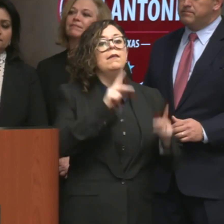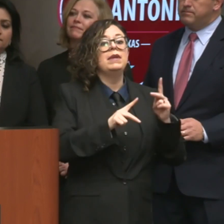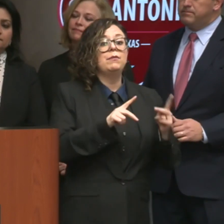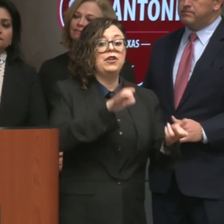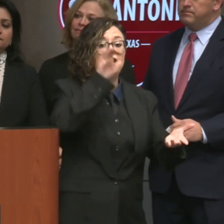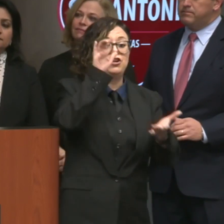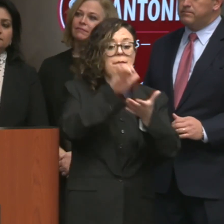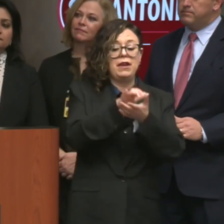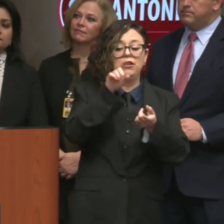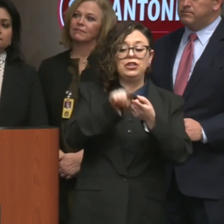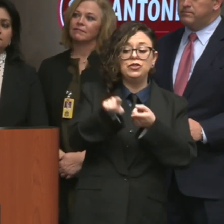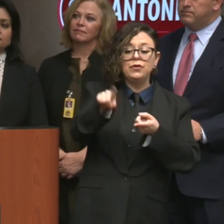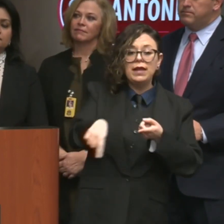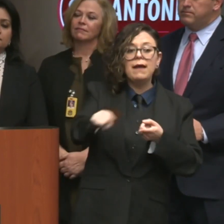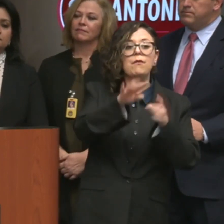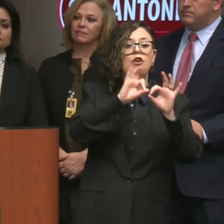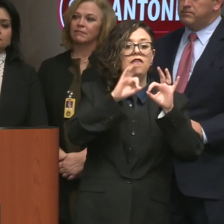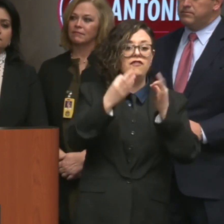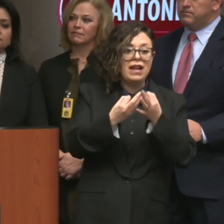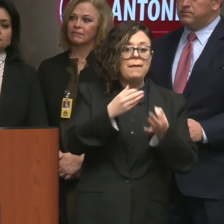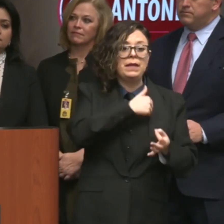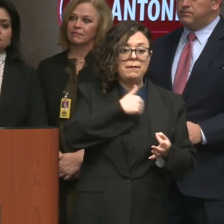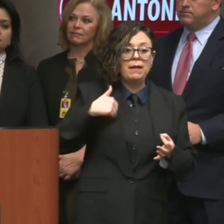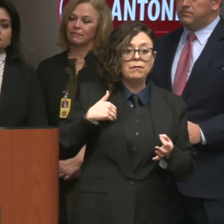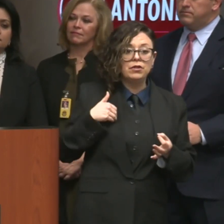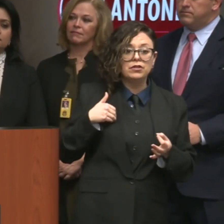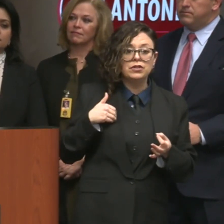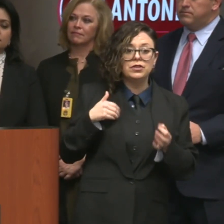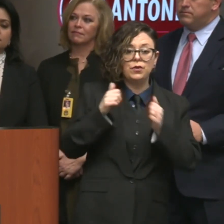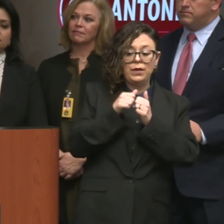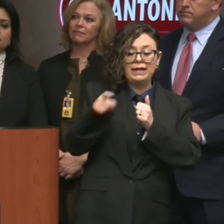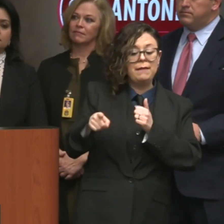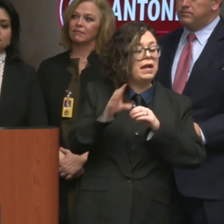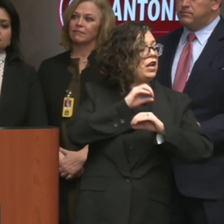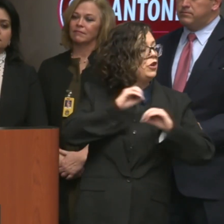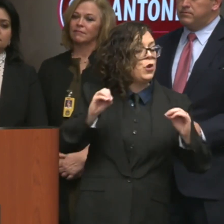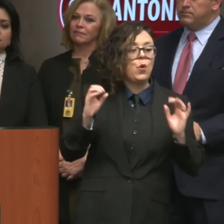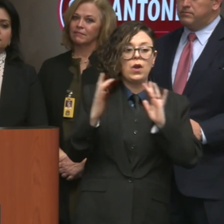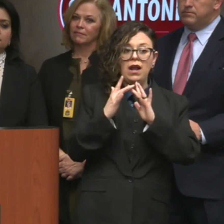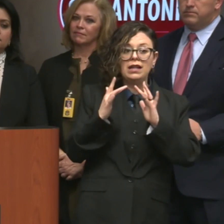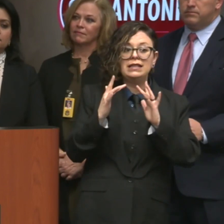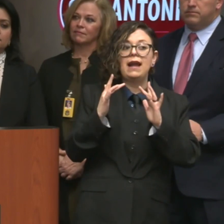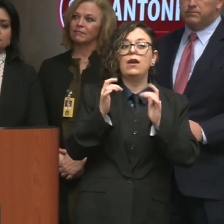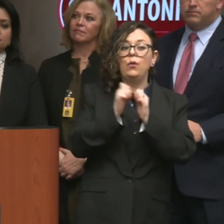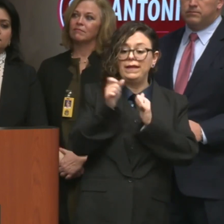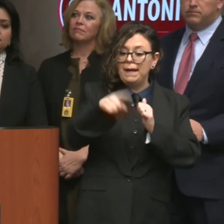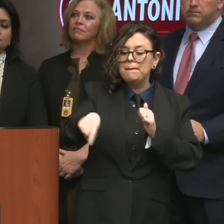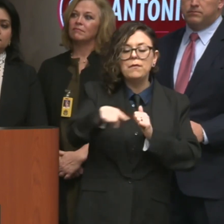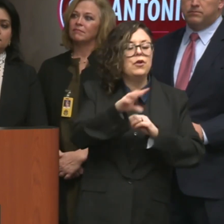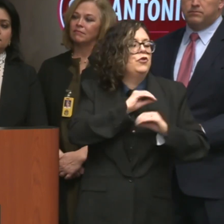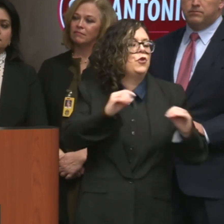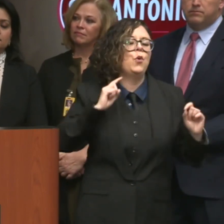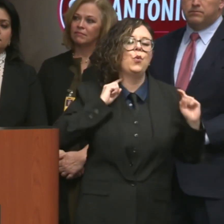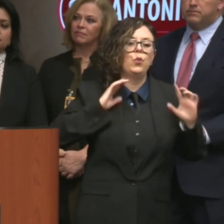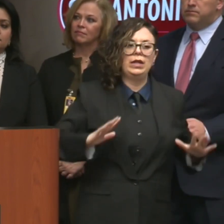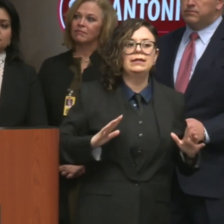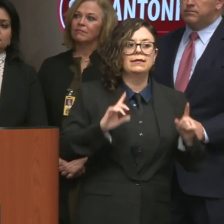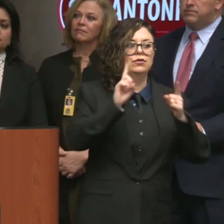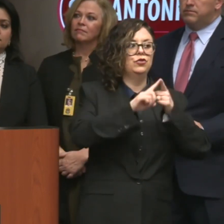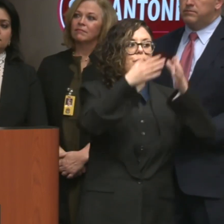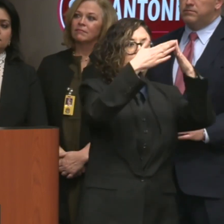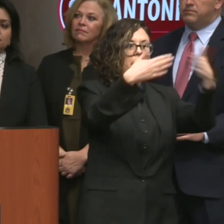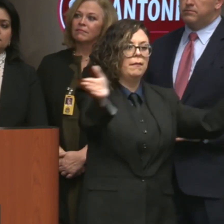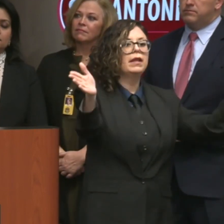those individuals or family members of those individuals who have had no contact with them are not at risk to the public. We are keeping them in quarantine so that